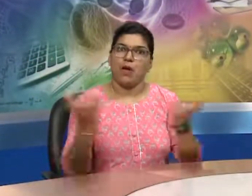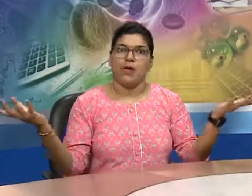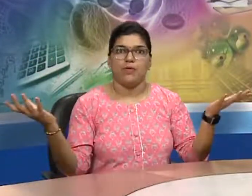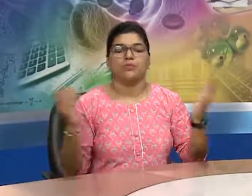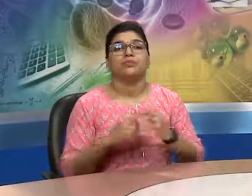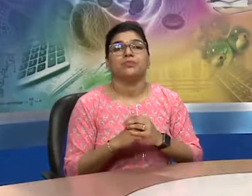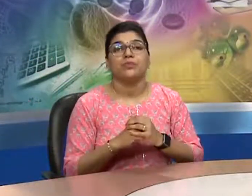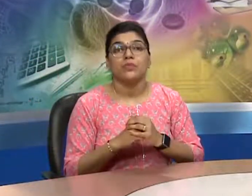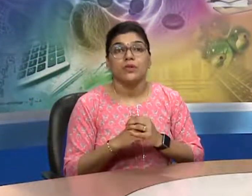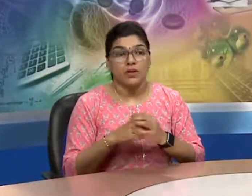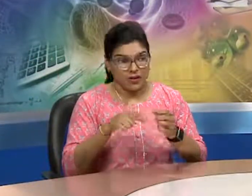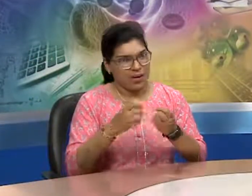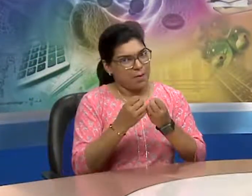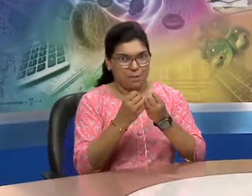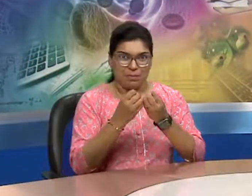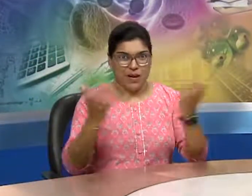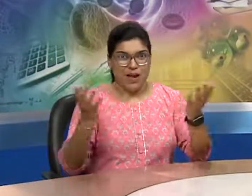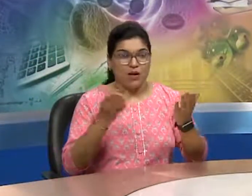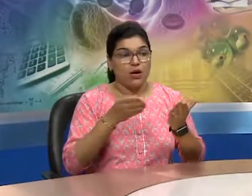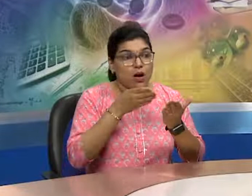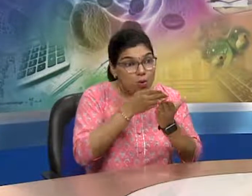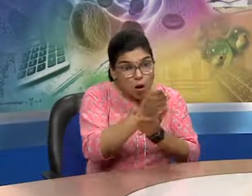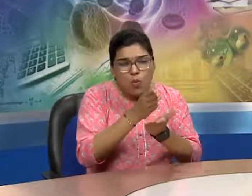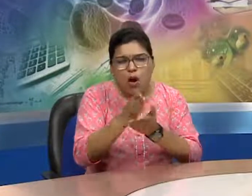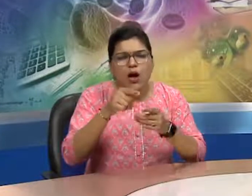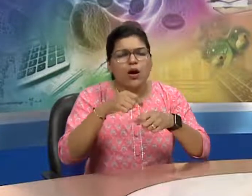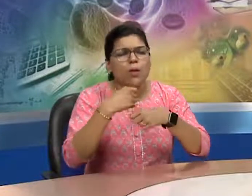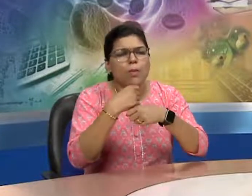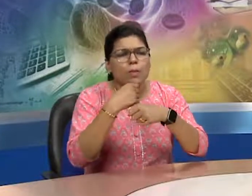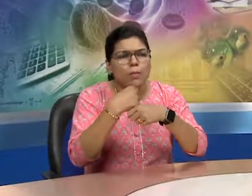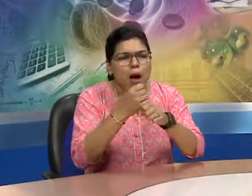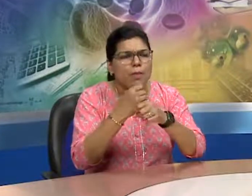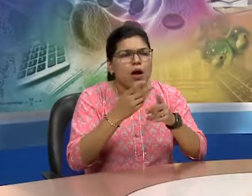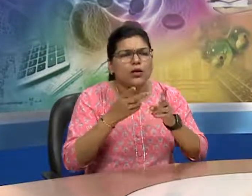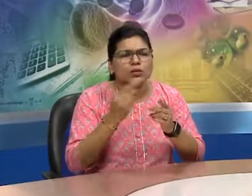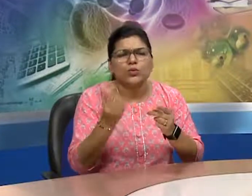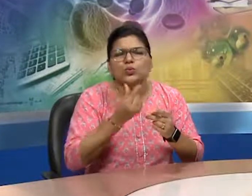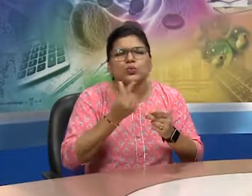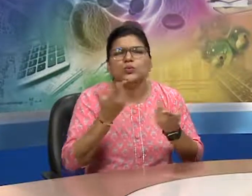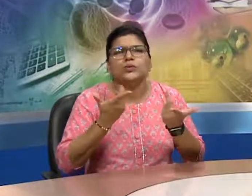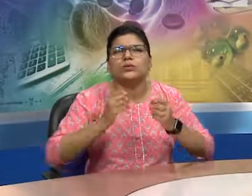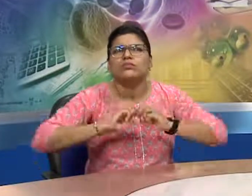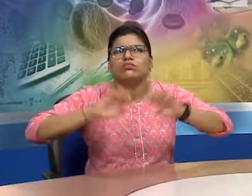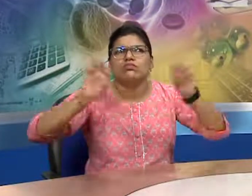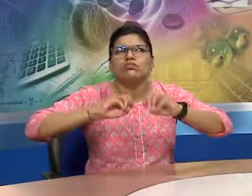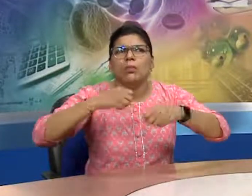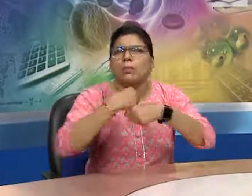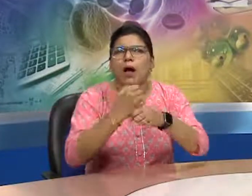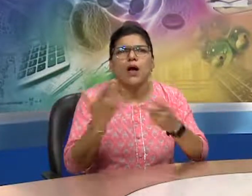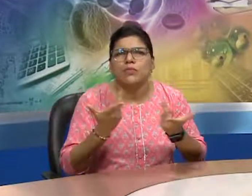On screen you can see only few names, but in reality there are various minerals